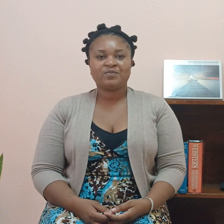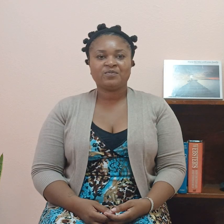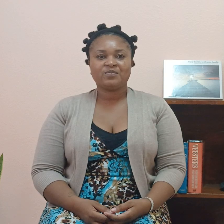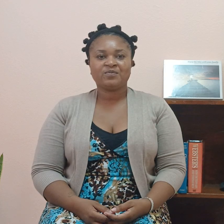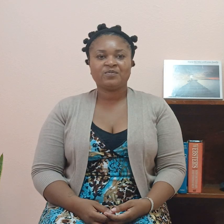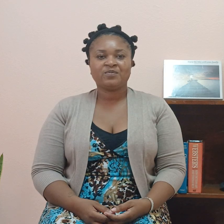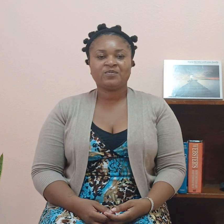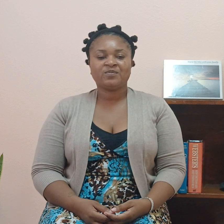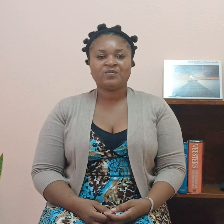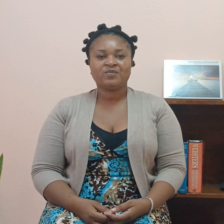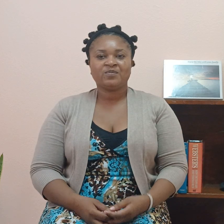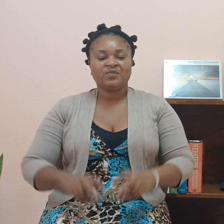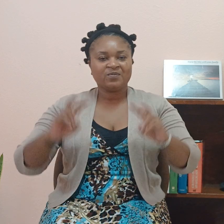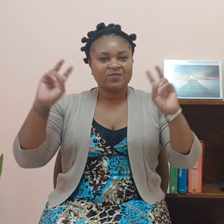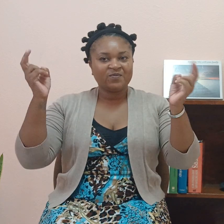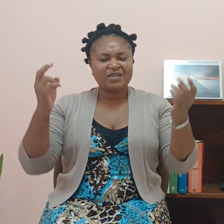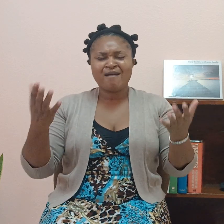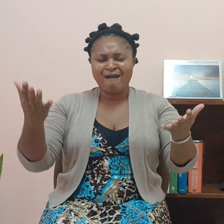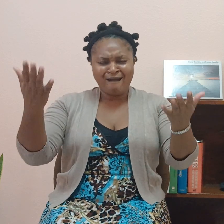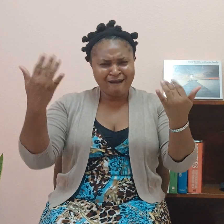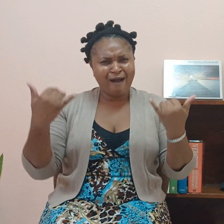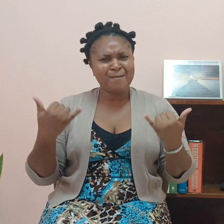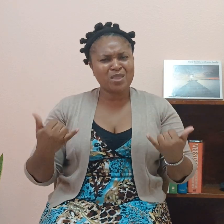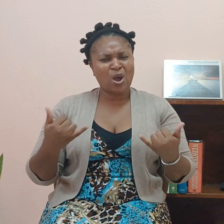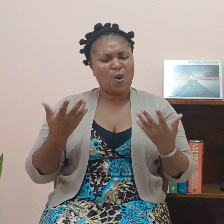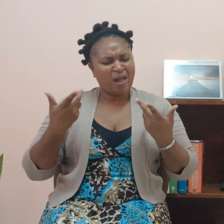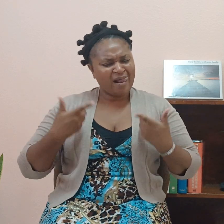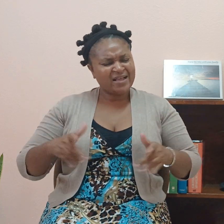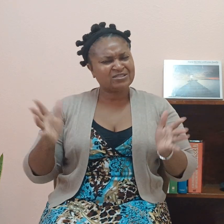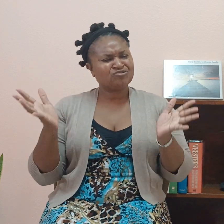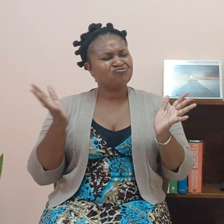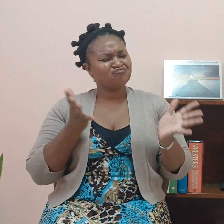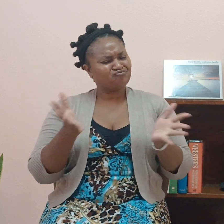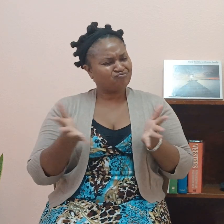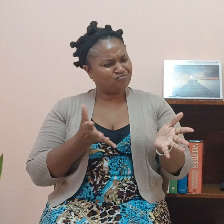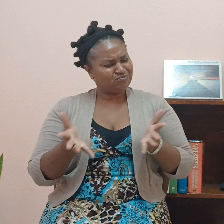This is Come Now and Let Us Reason Together, saith the Lord.